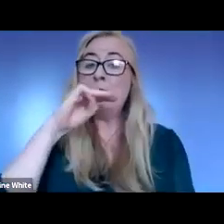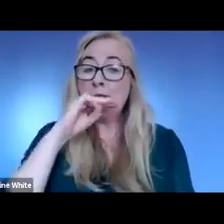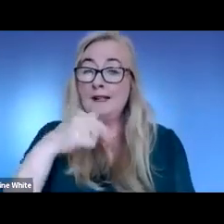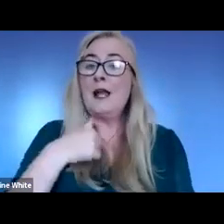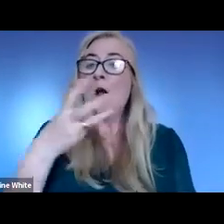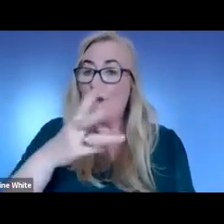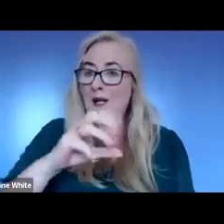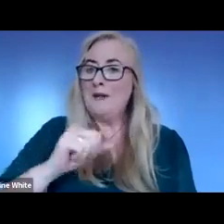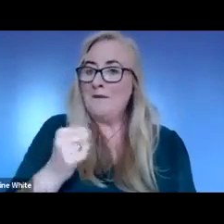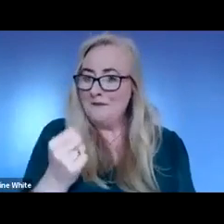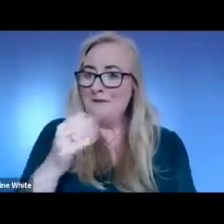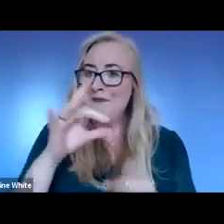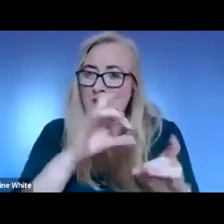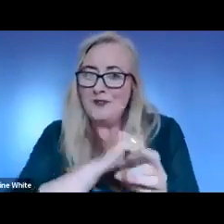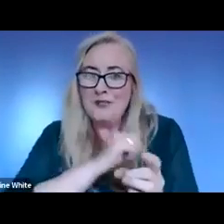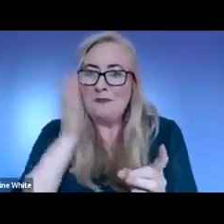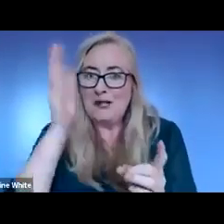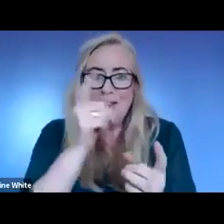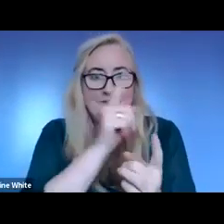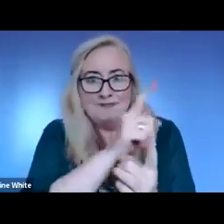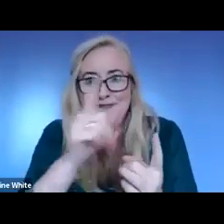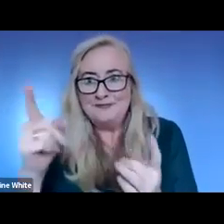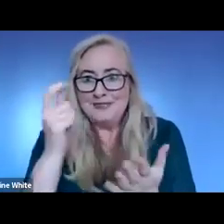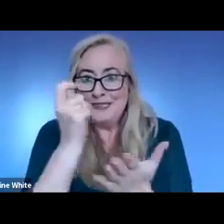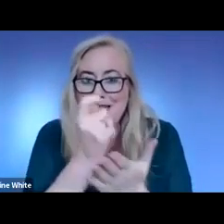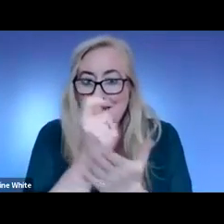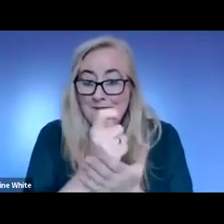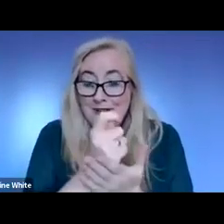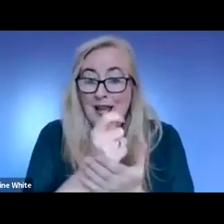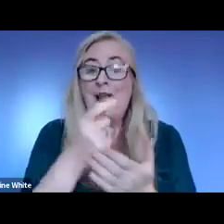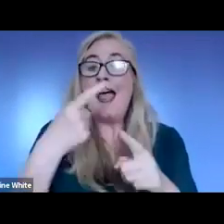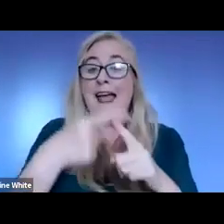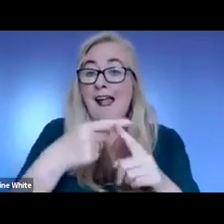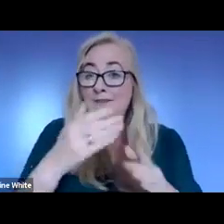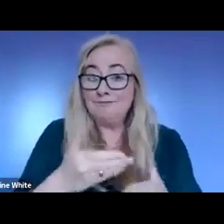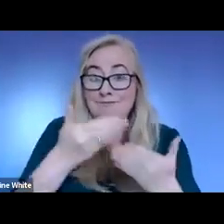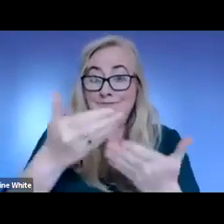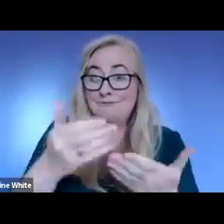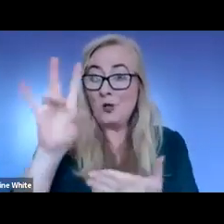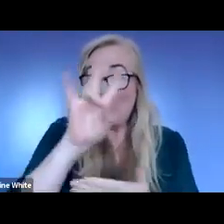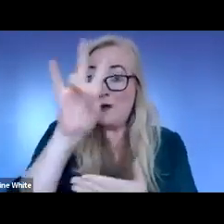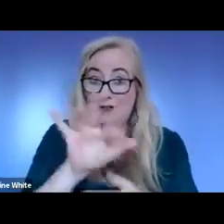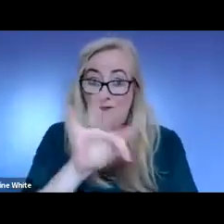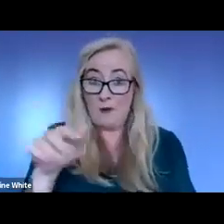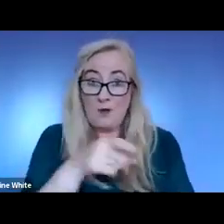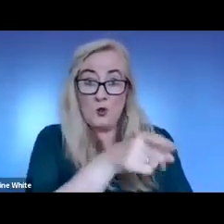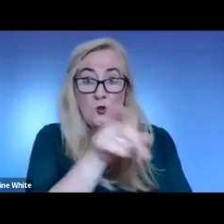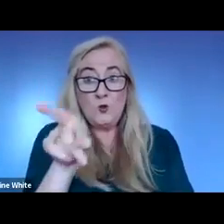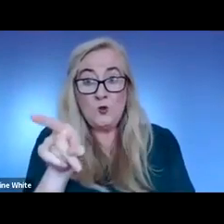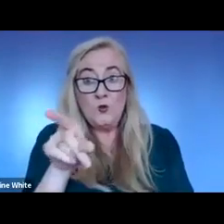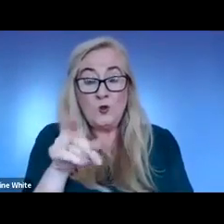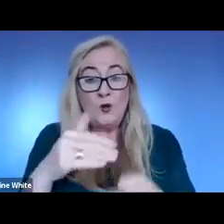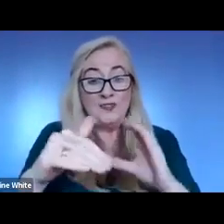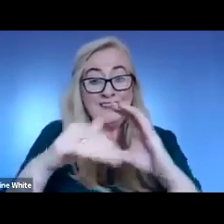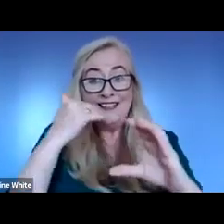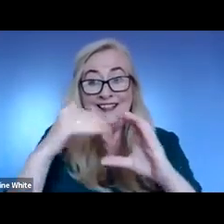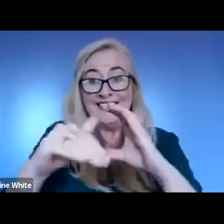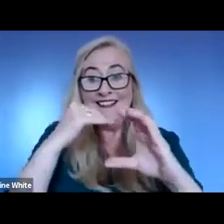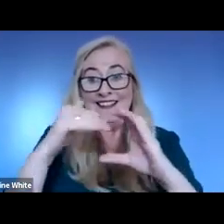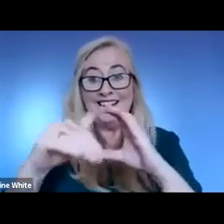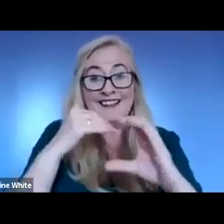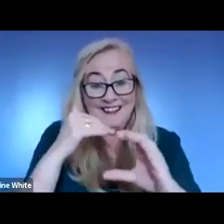our speakers to time. I will present the questions from you that will come in via the chat